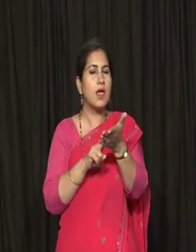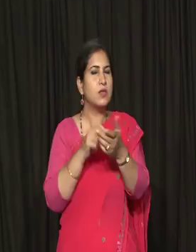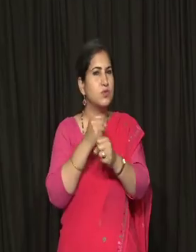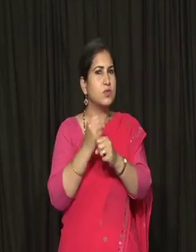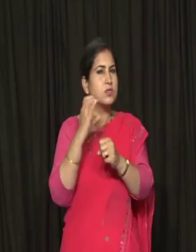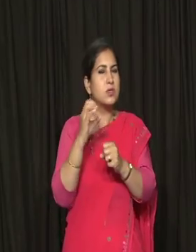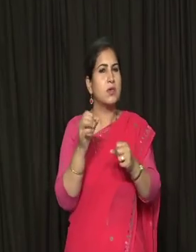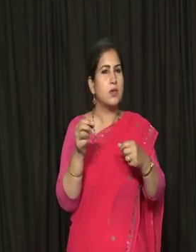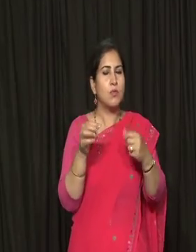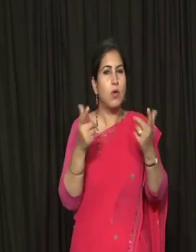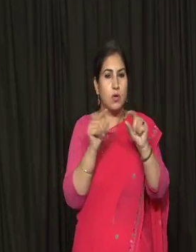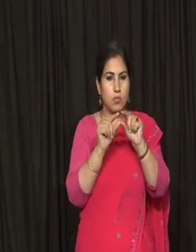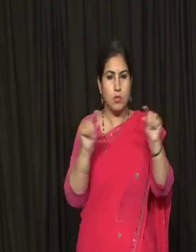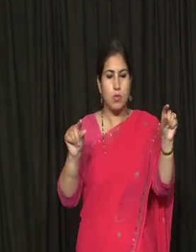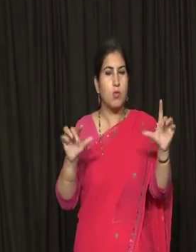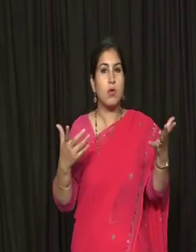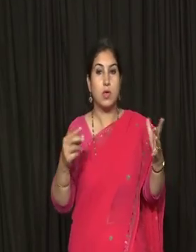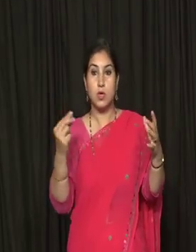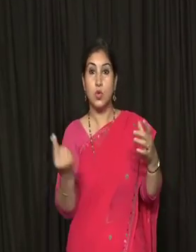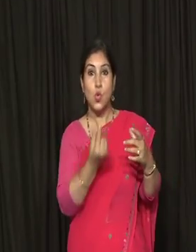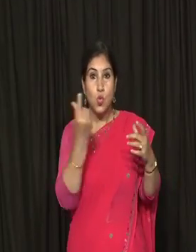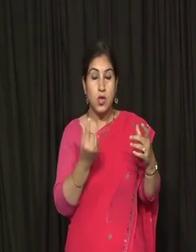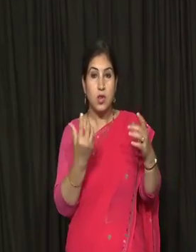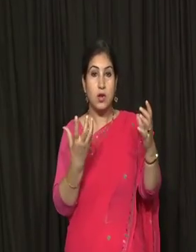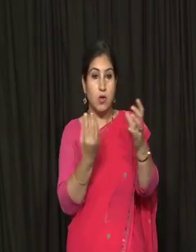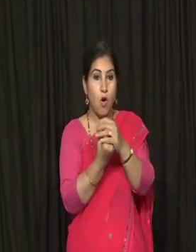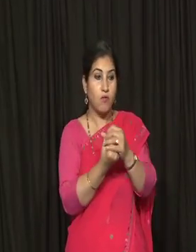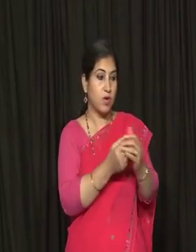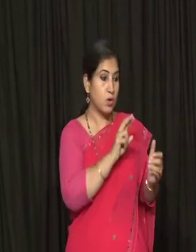NGC was the union of 22 German states,